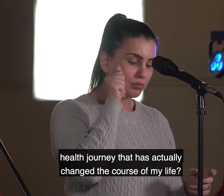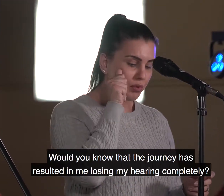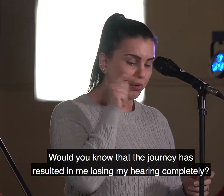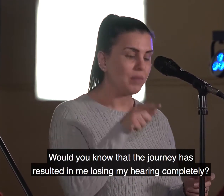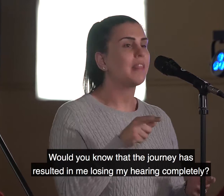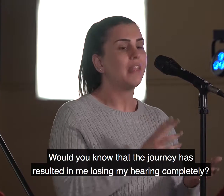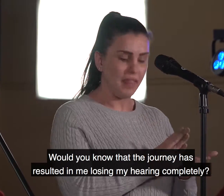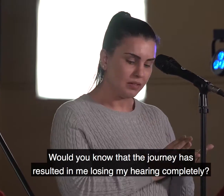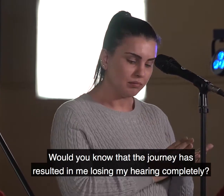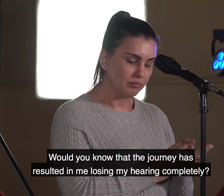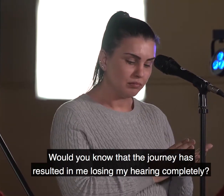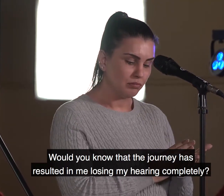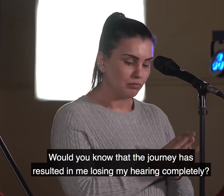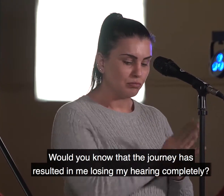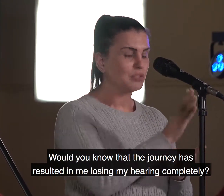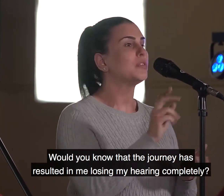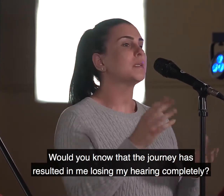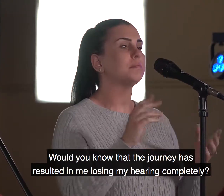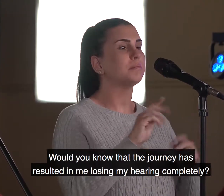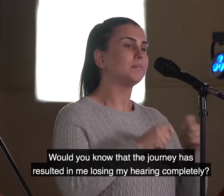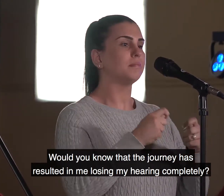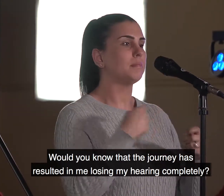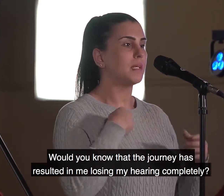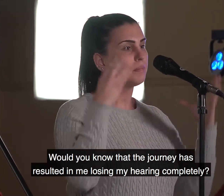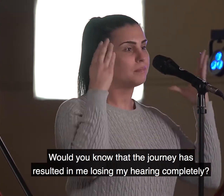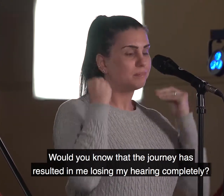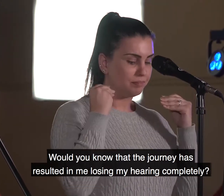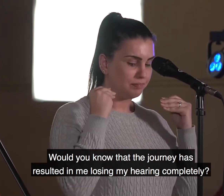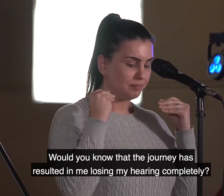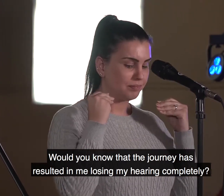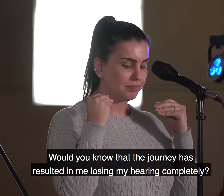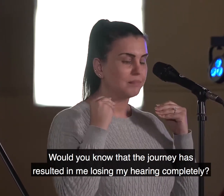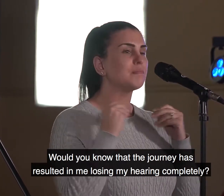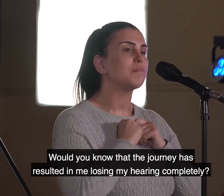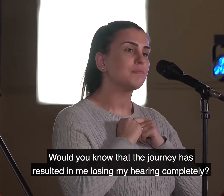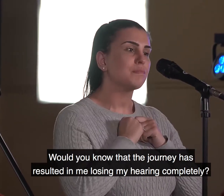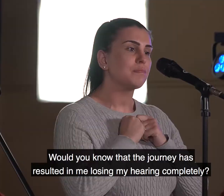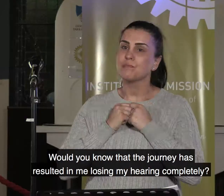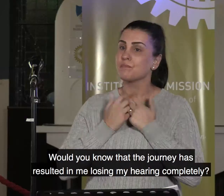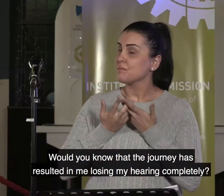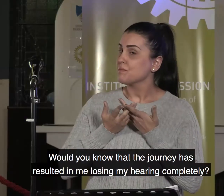Would you know that the journey has resulted in me losing my hearing completely?